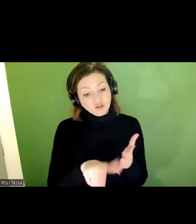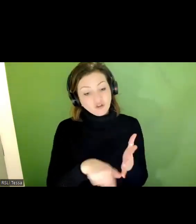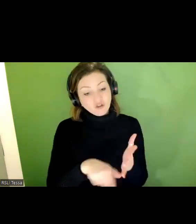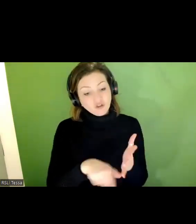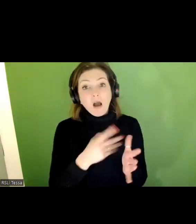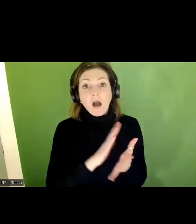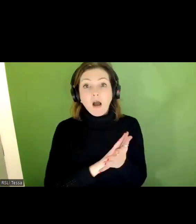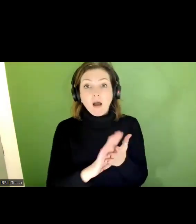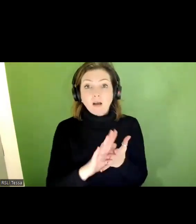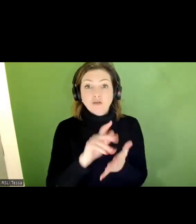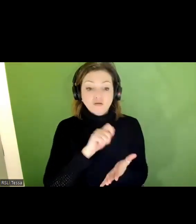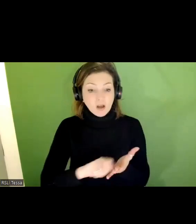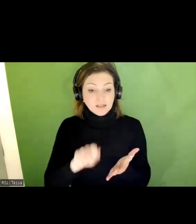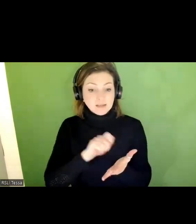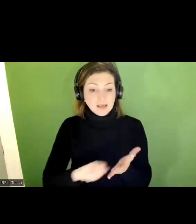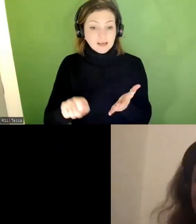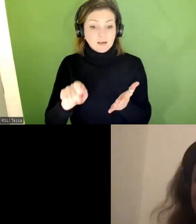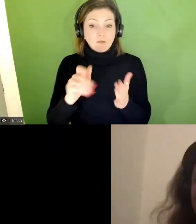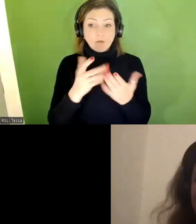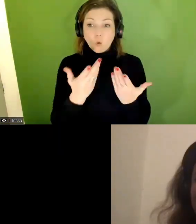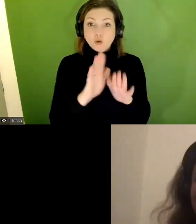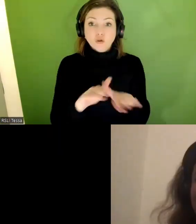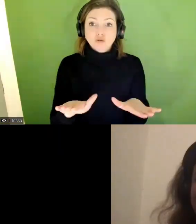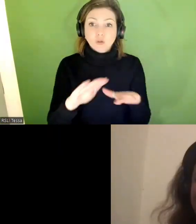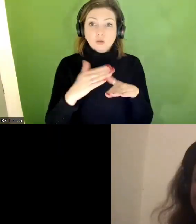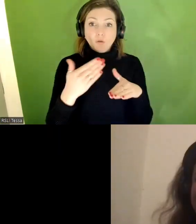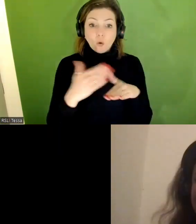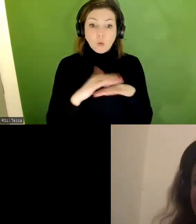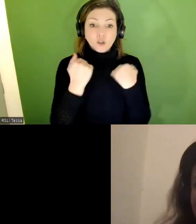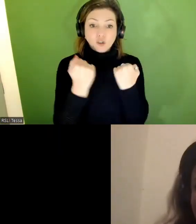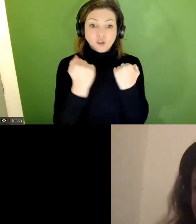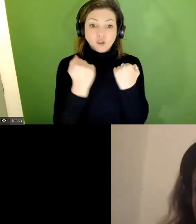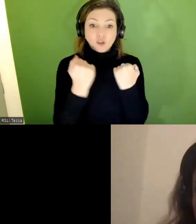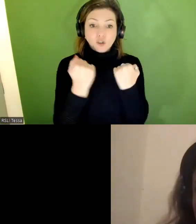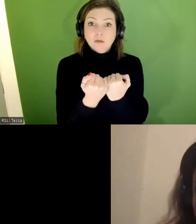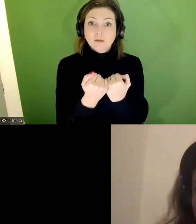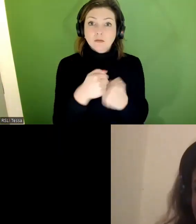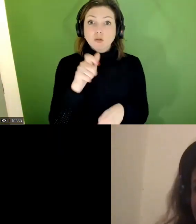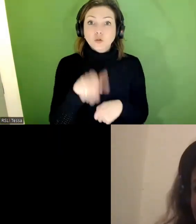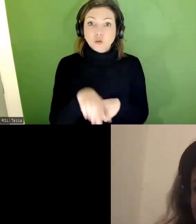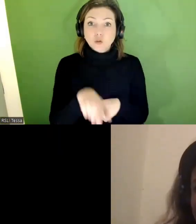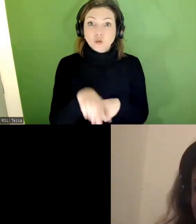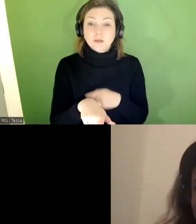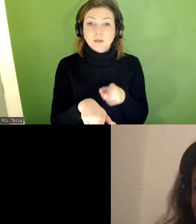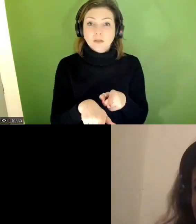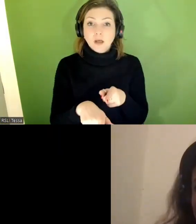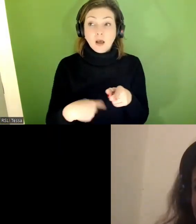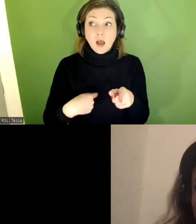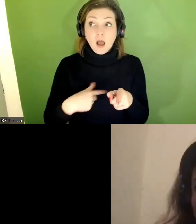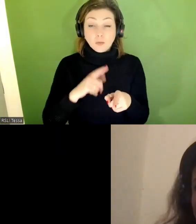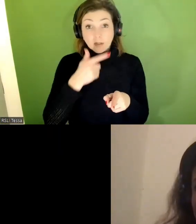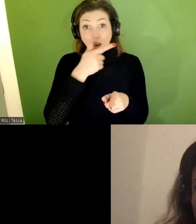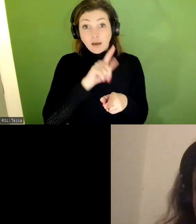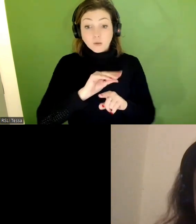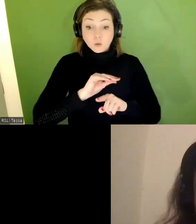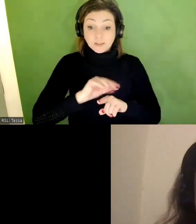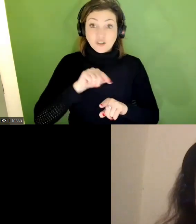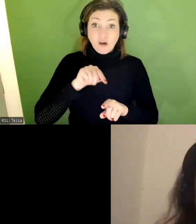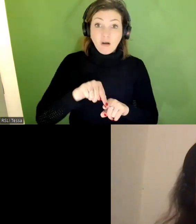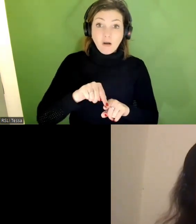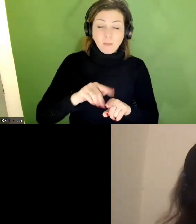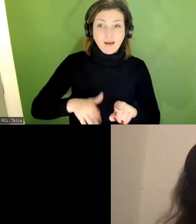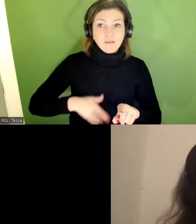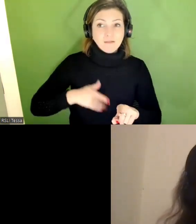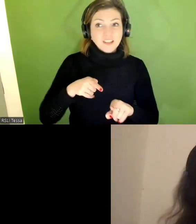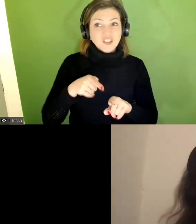student who I had the great privilege to teach, though honestly, I think she's taught me far more than I could have ever taught her along the